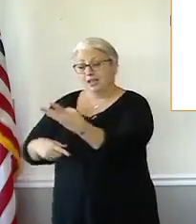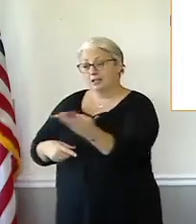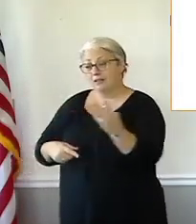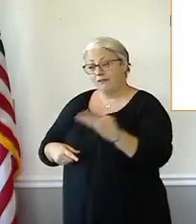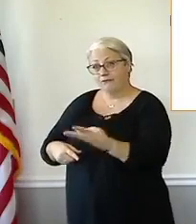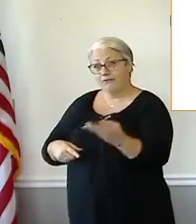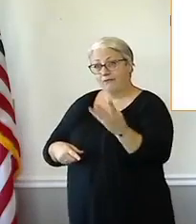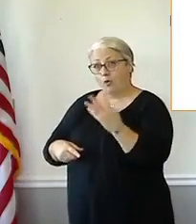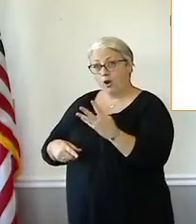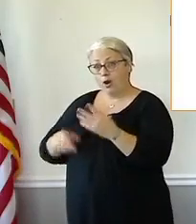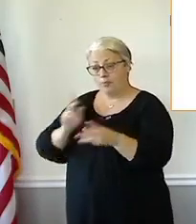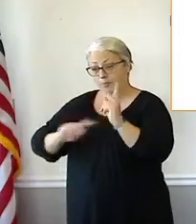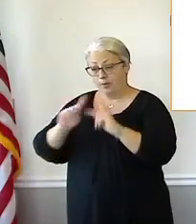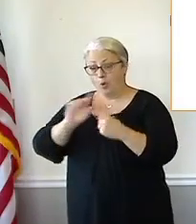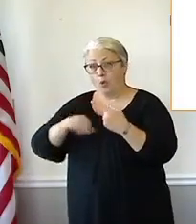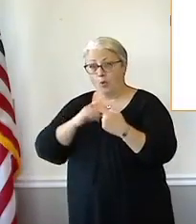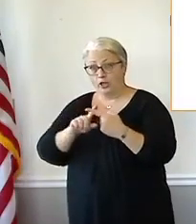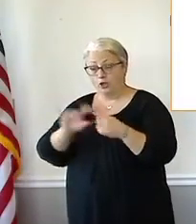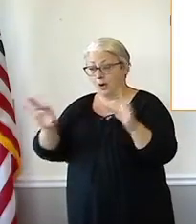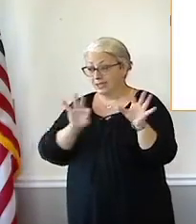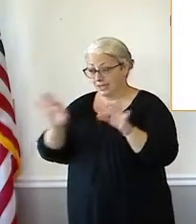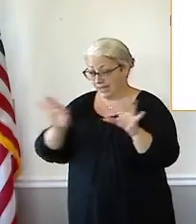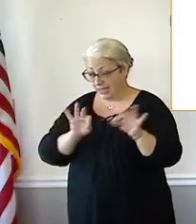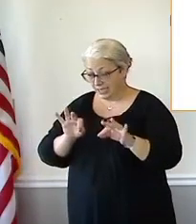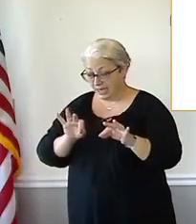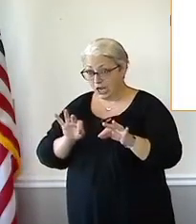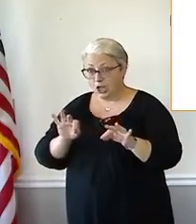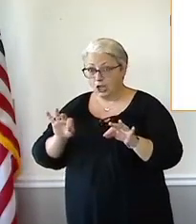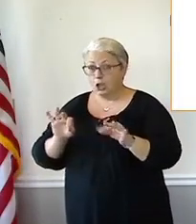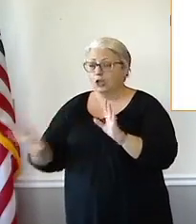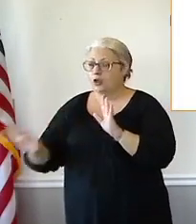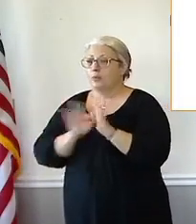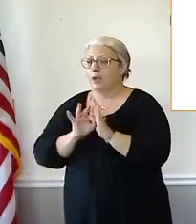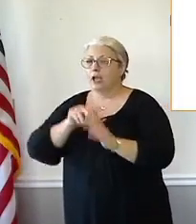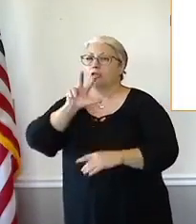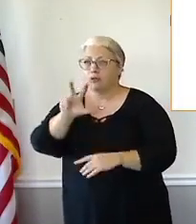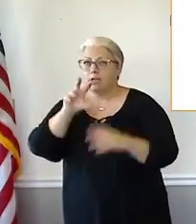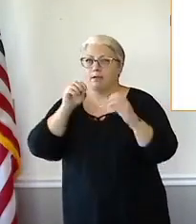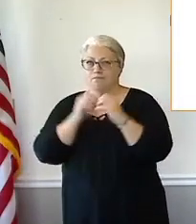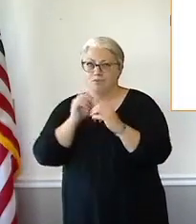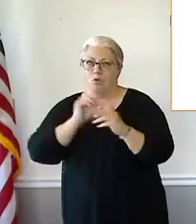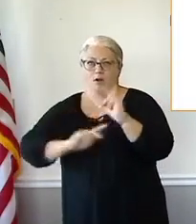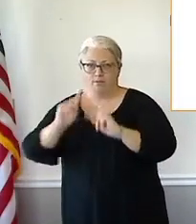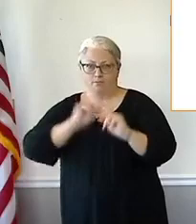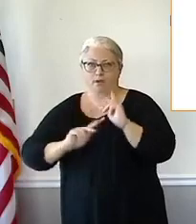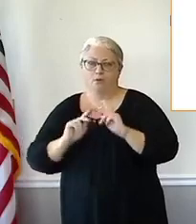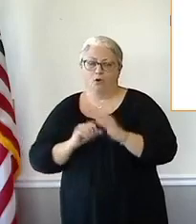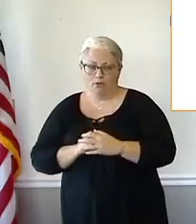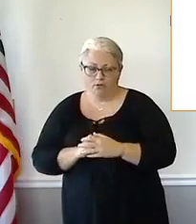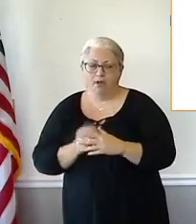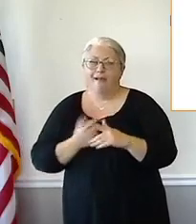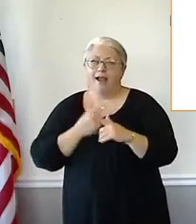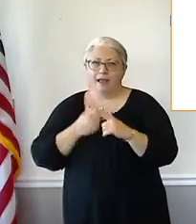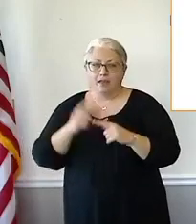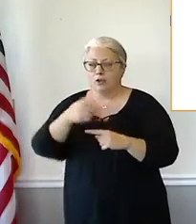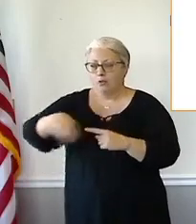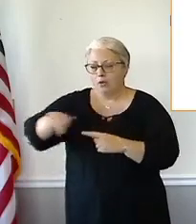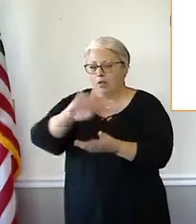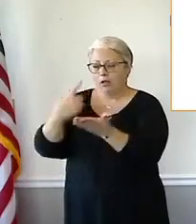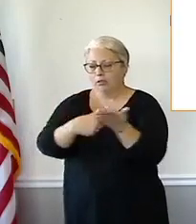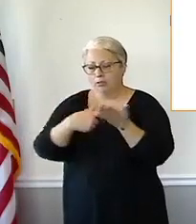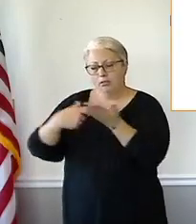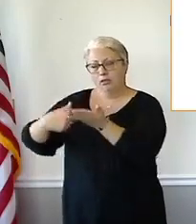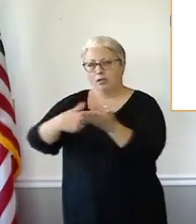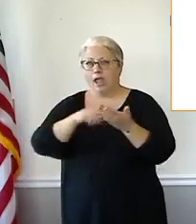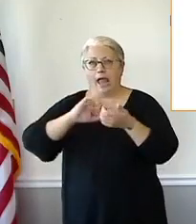selected, will choose 3 more, creating an entirely independent commission that will then engage in the redistricting process.